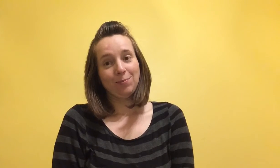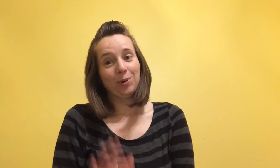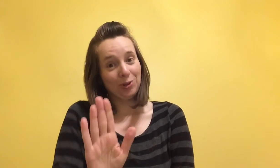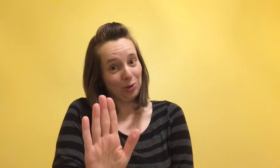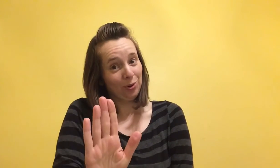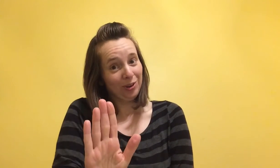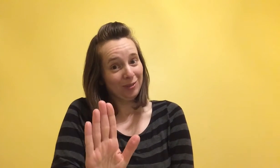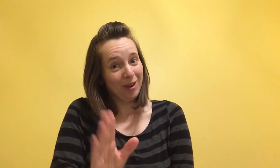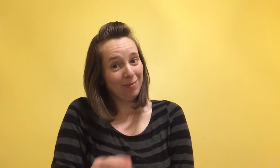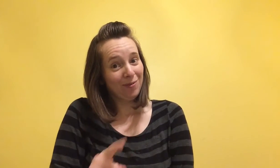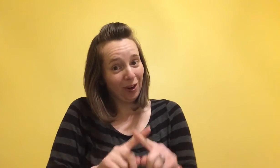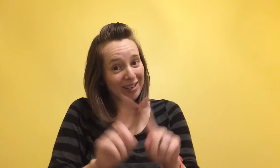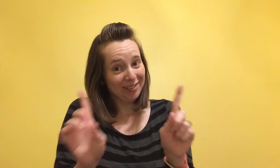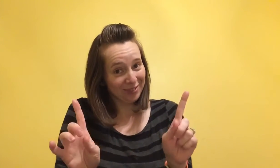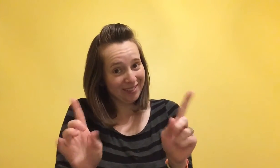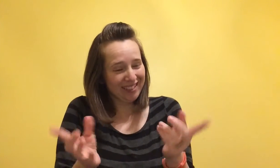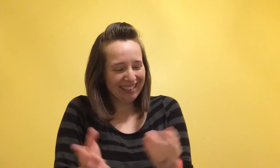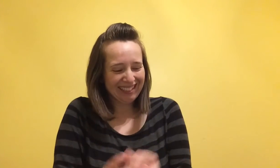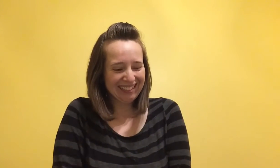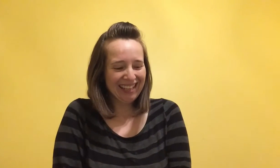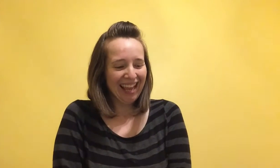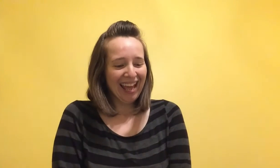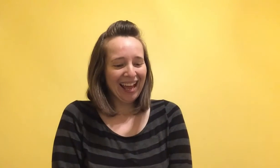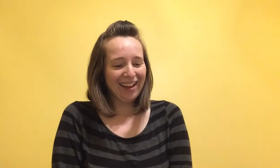But yours may be very different.